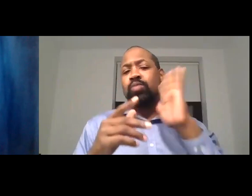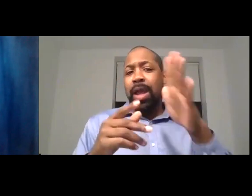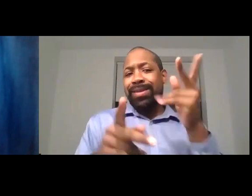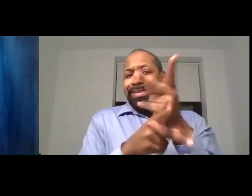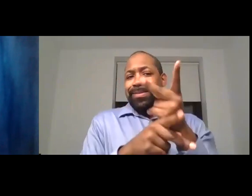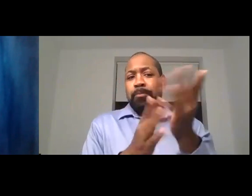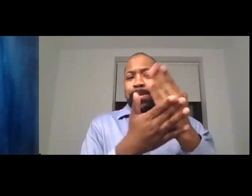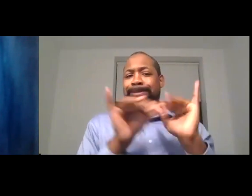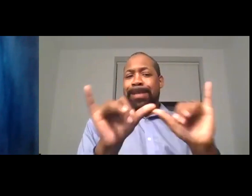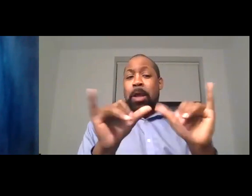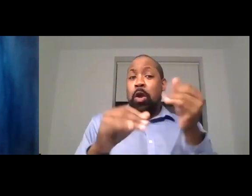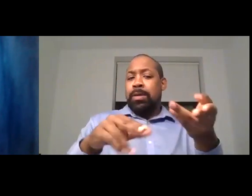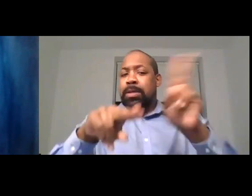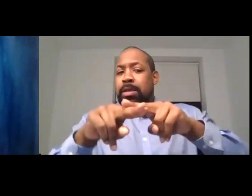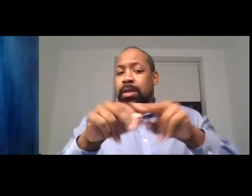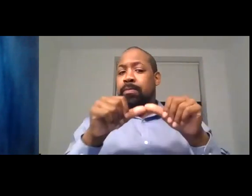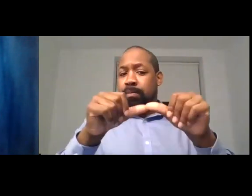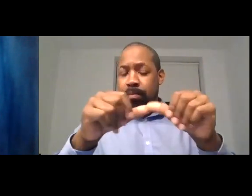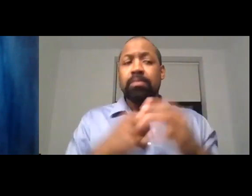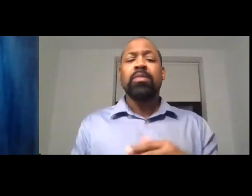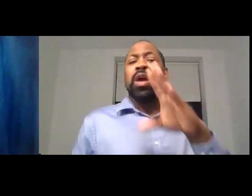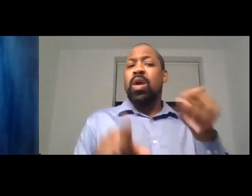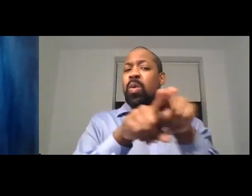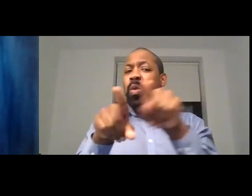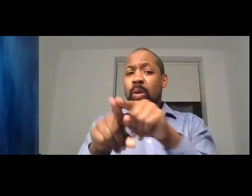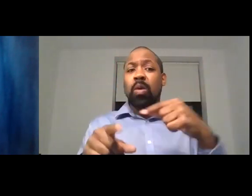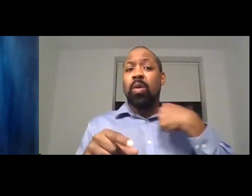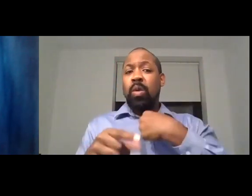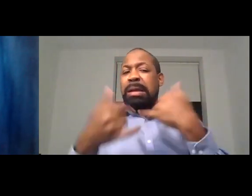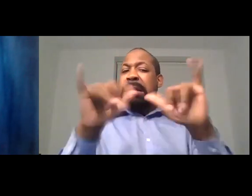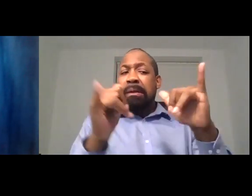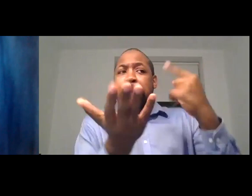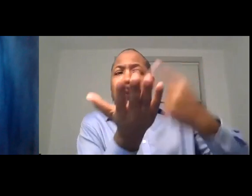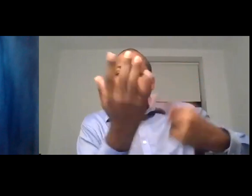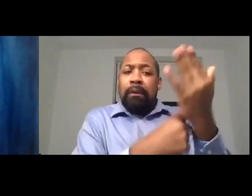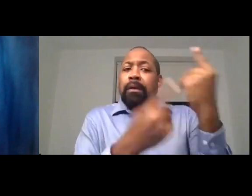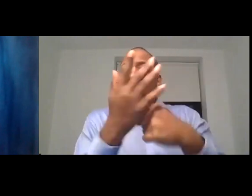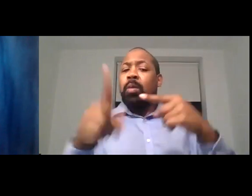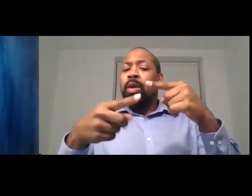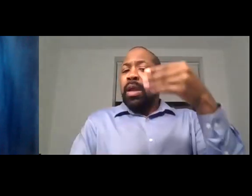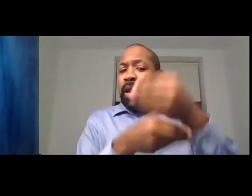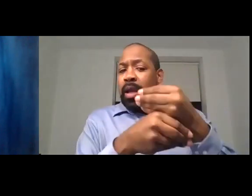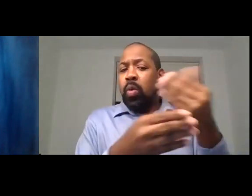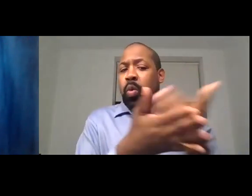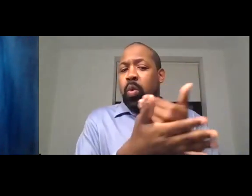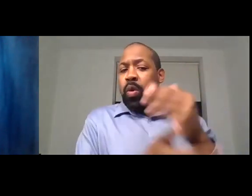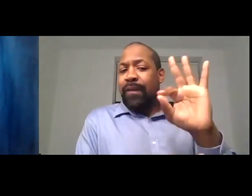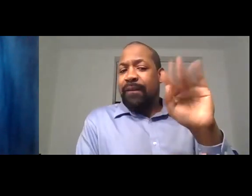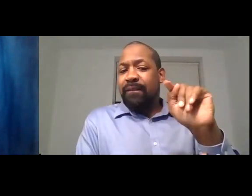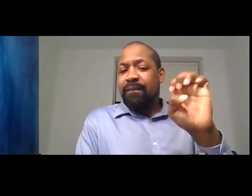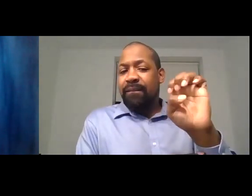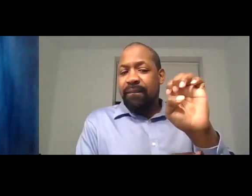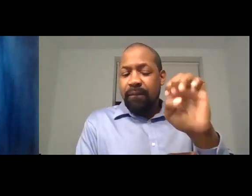that new budget. So hopefully we will maintain the same budget and that will continue. But they're still